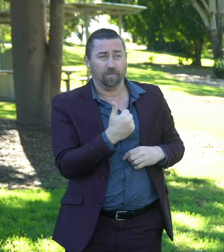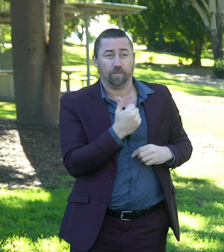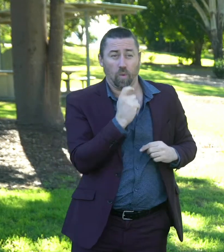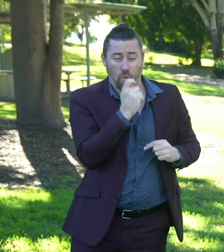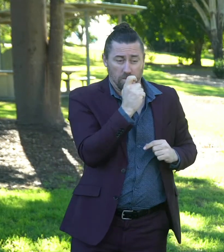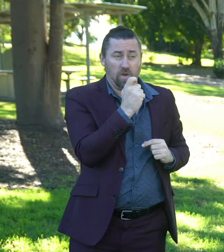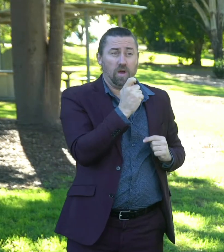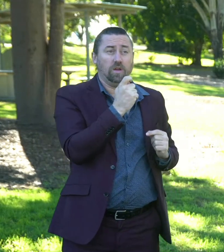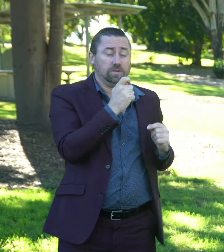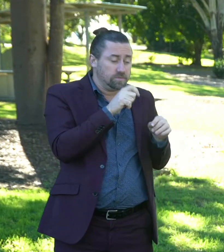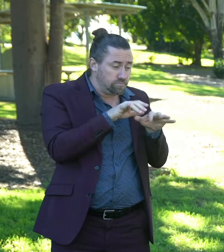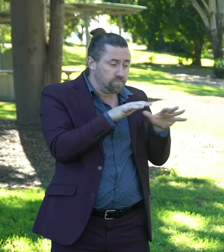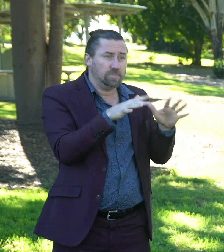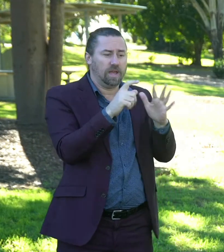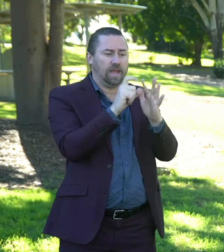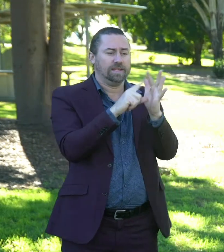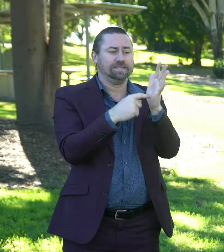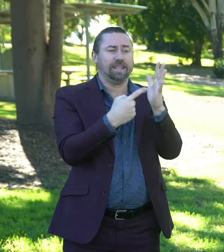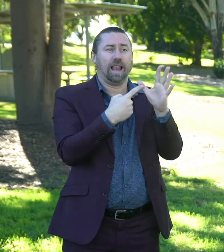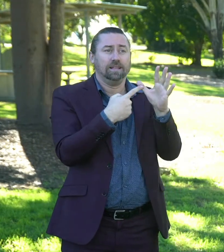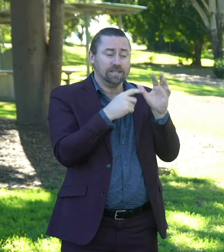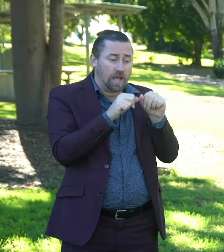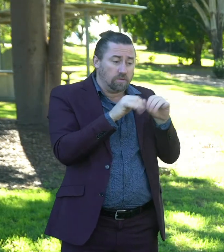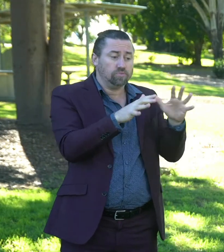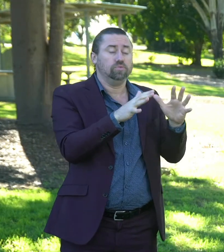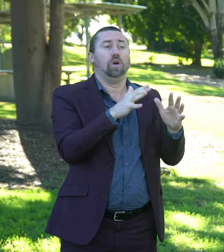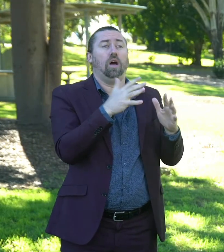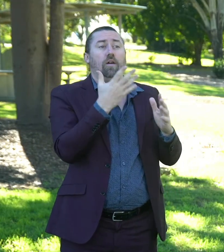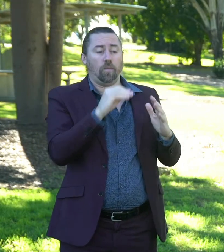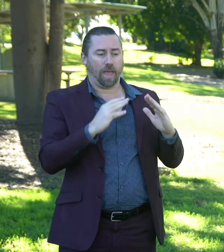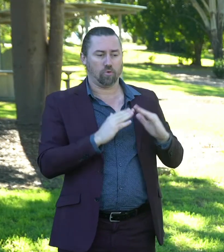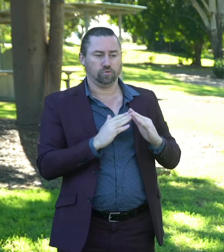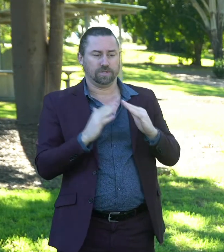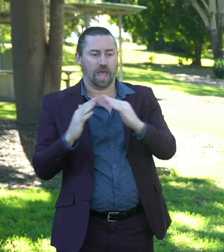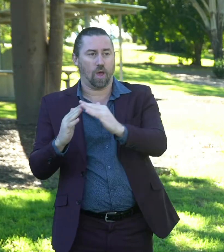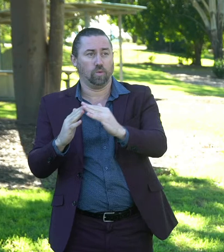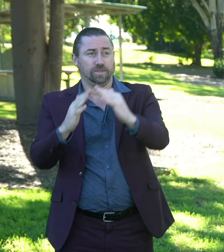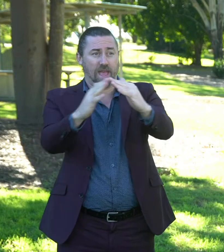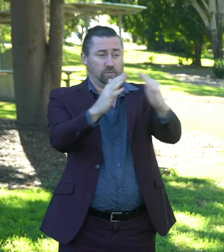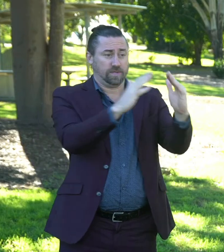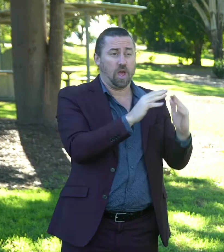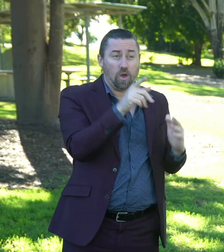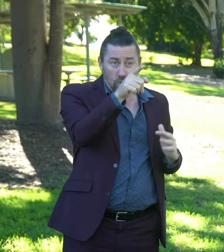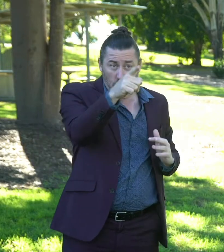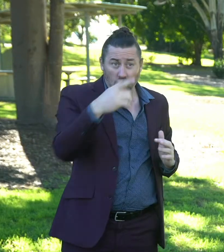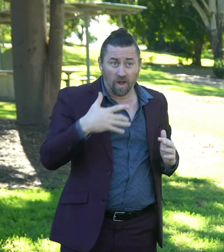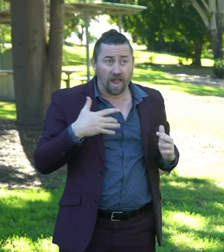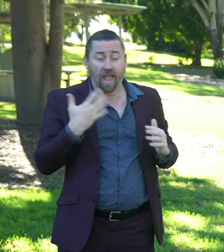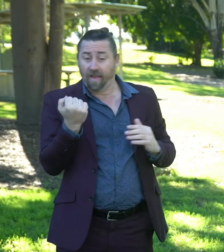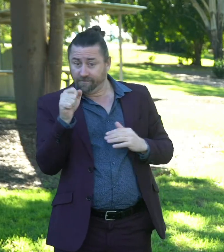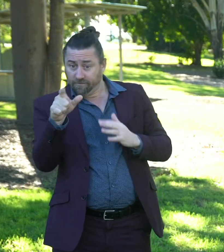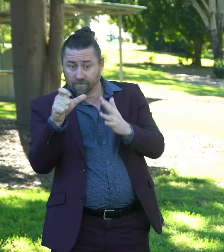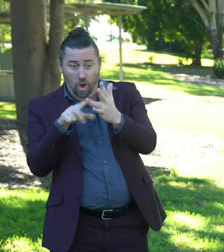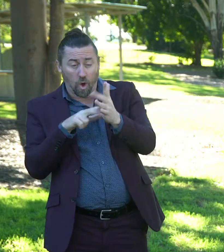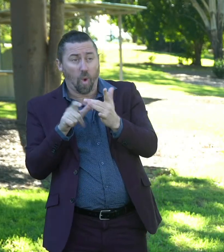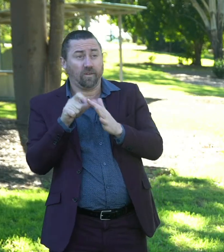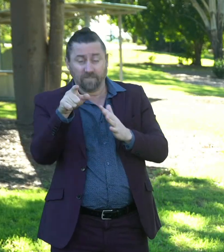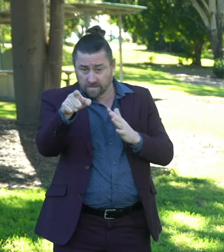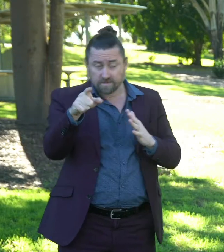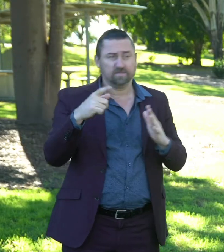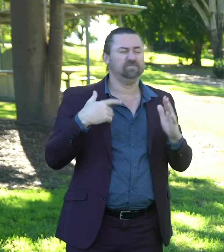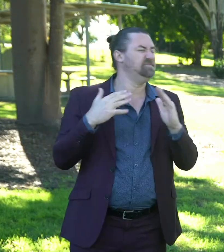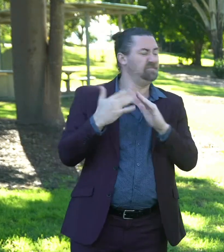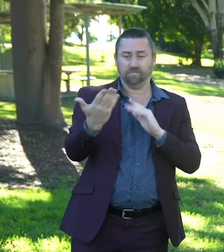100% transmission of the Delta variant in households. If people live in a household of a confirmed case, they have been